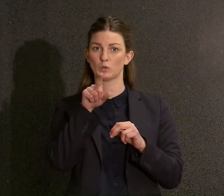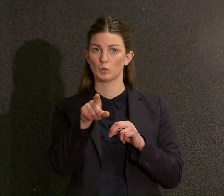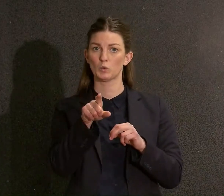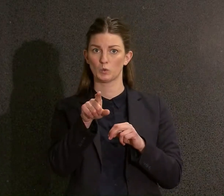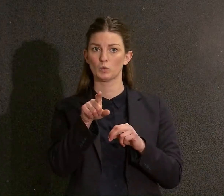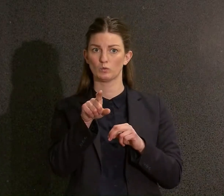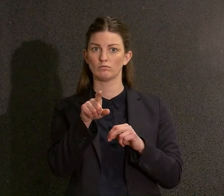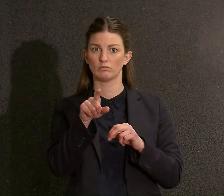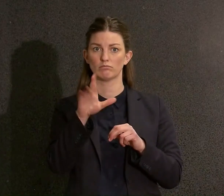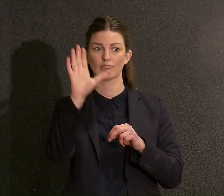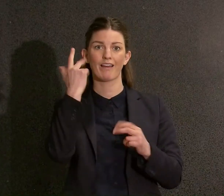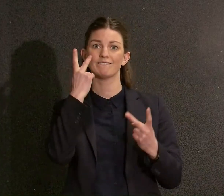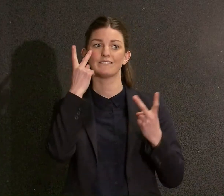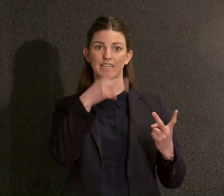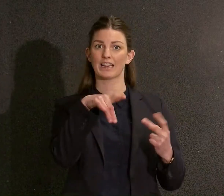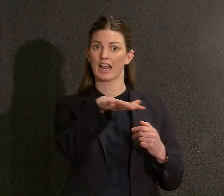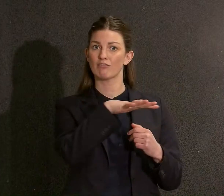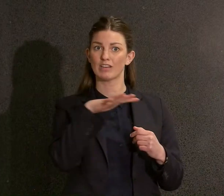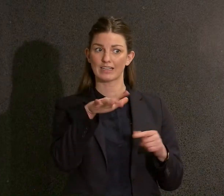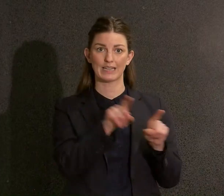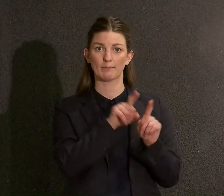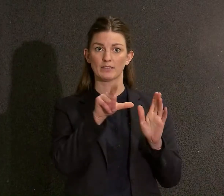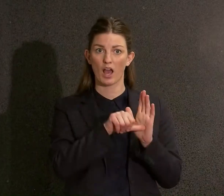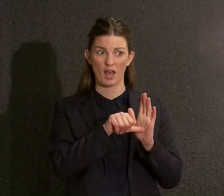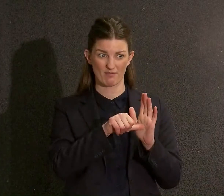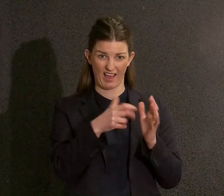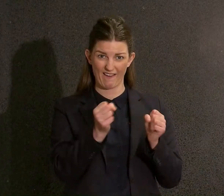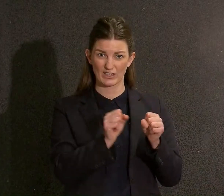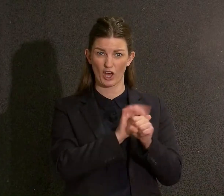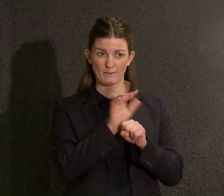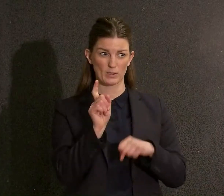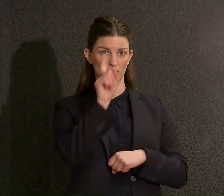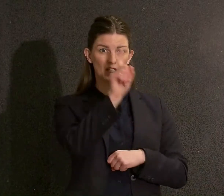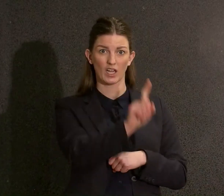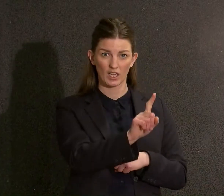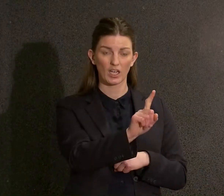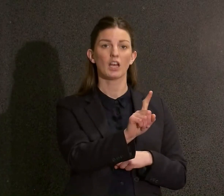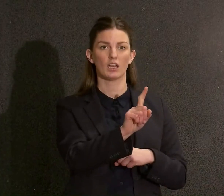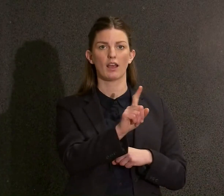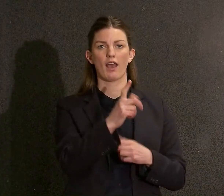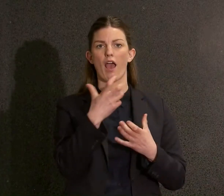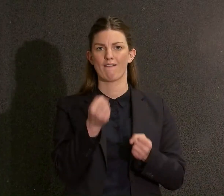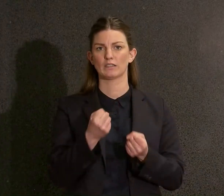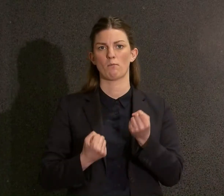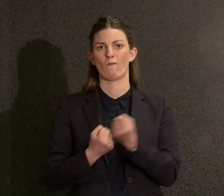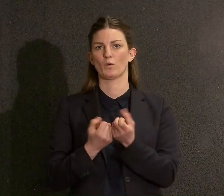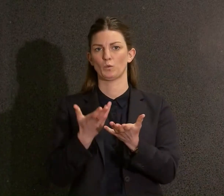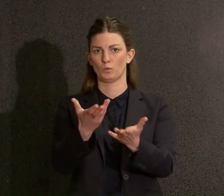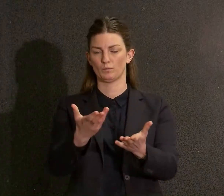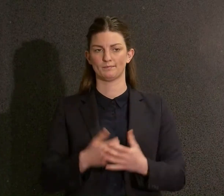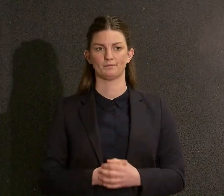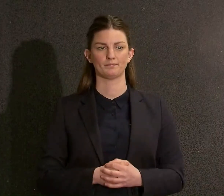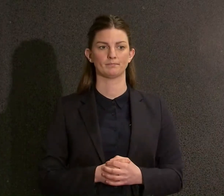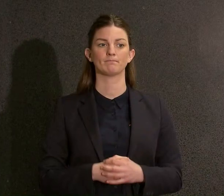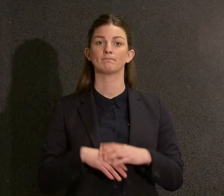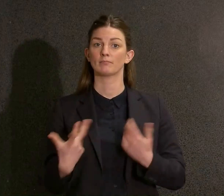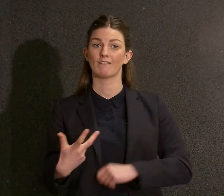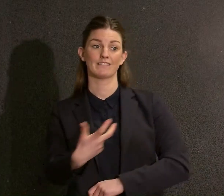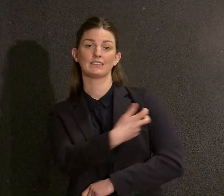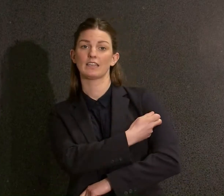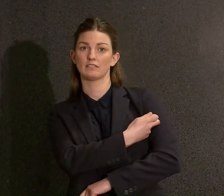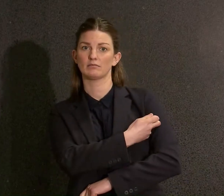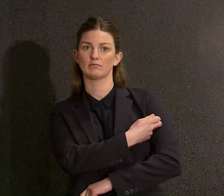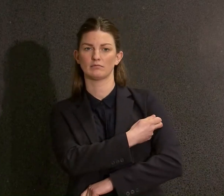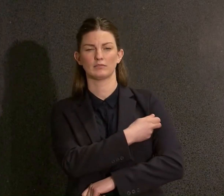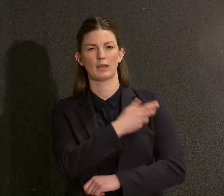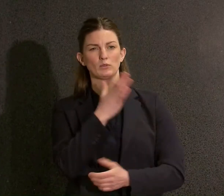of the places you've been or the people that you've been in contact with. There are just on vaccines, I'm sure we'll